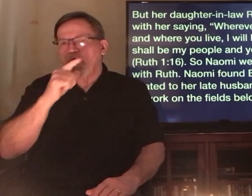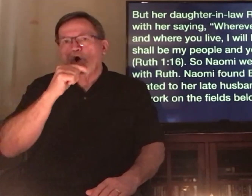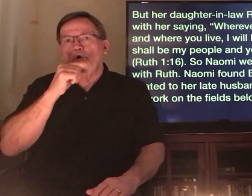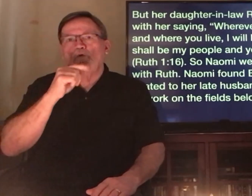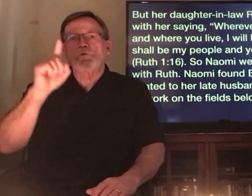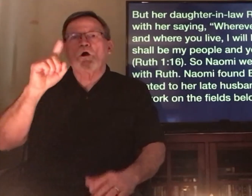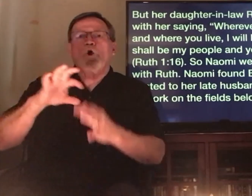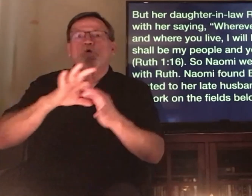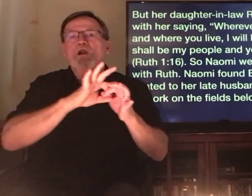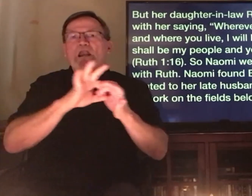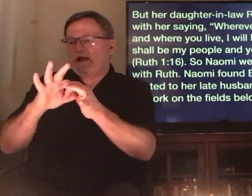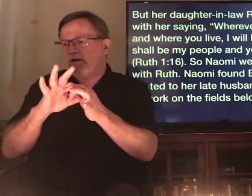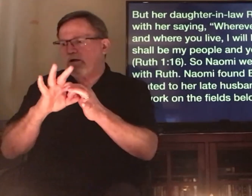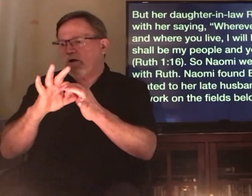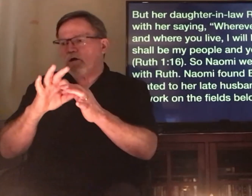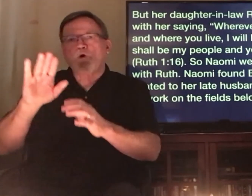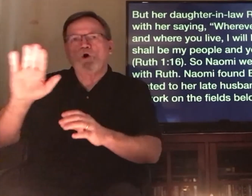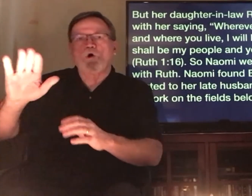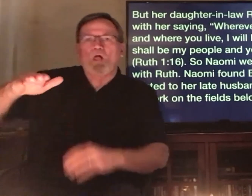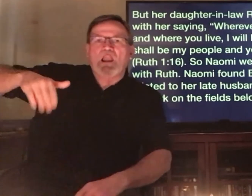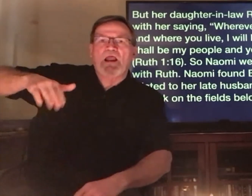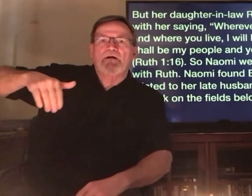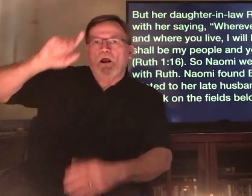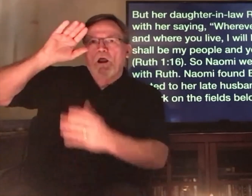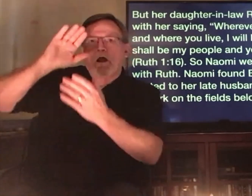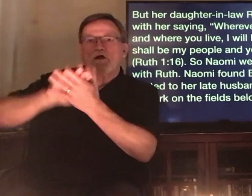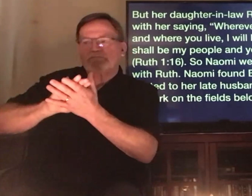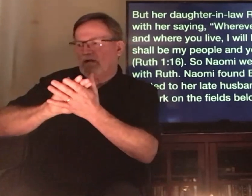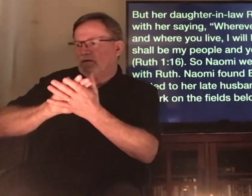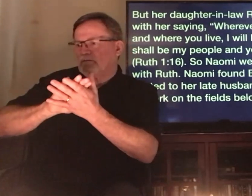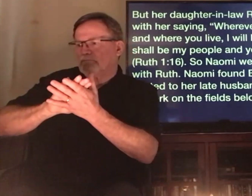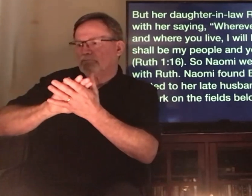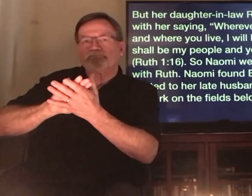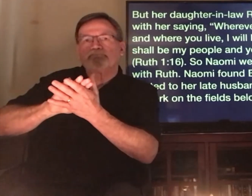Naomi and her family fought to migrate to